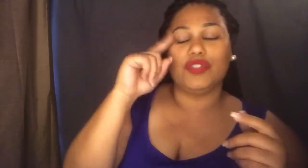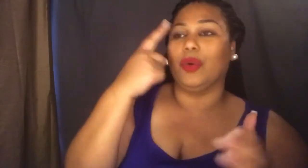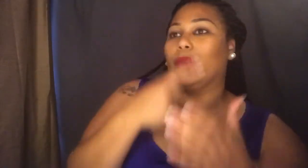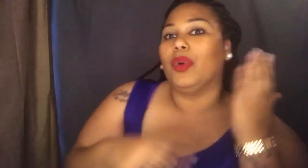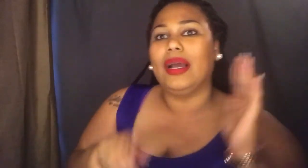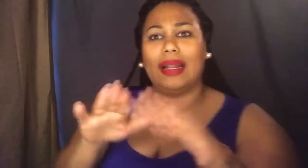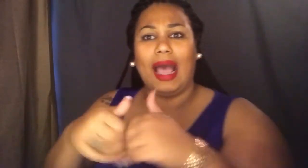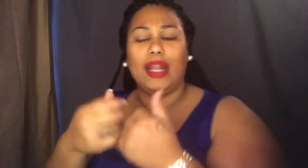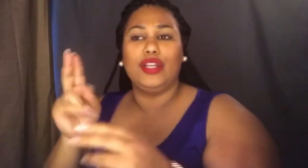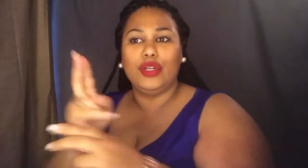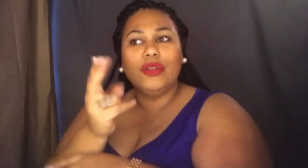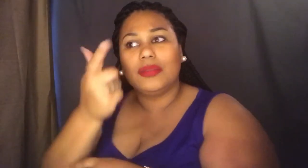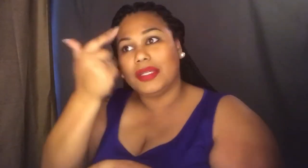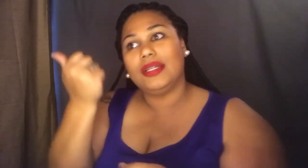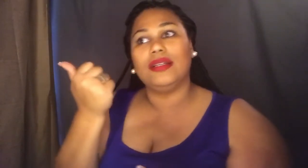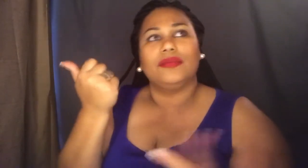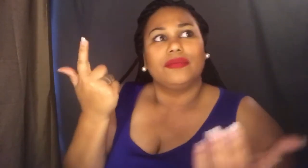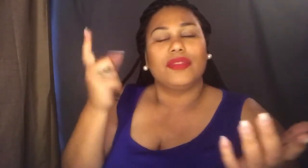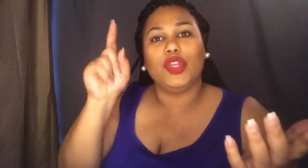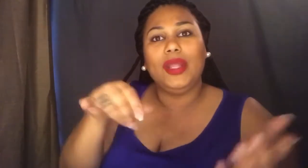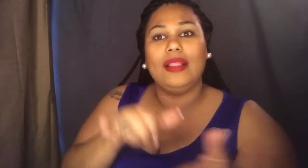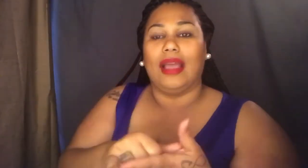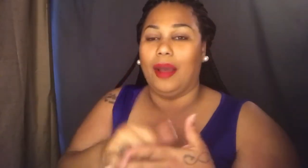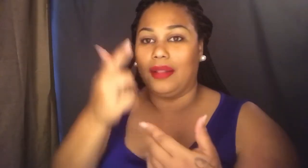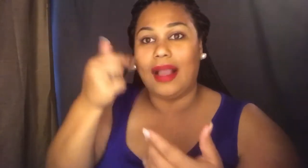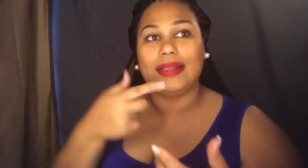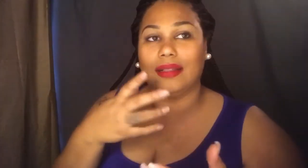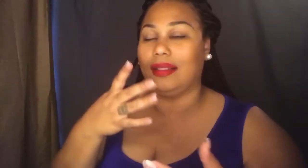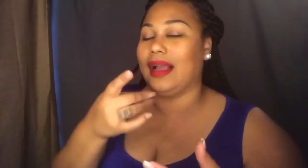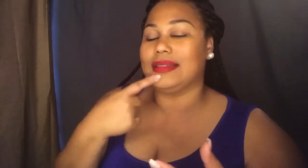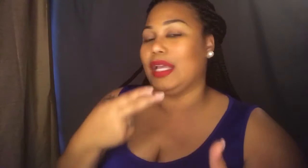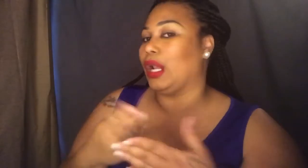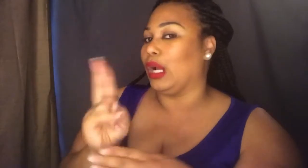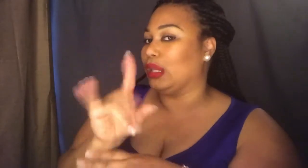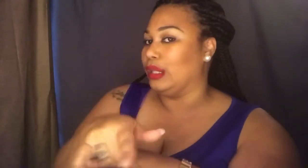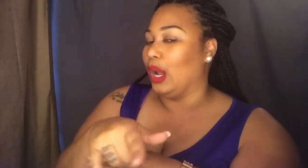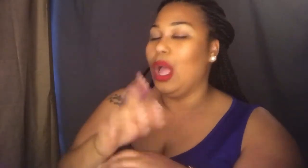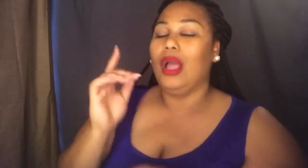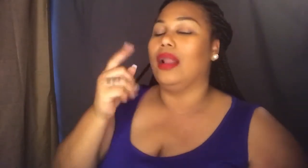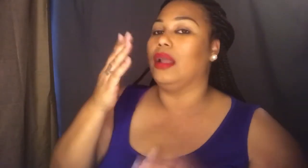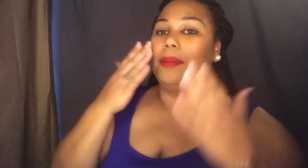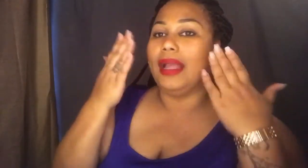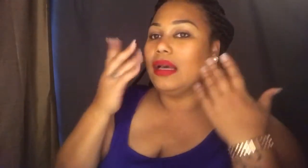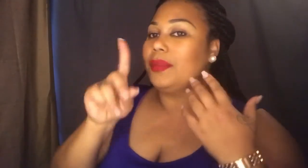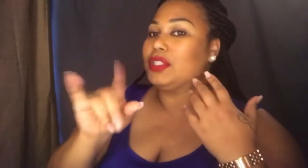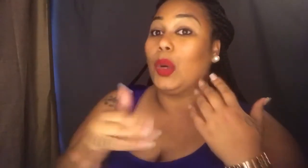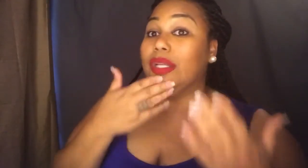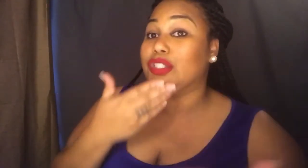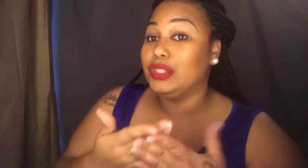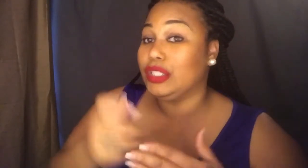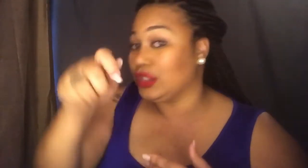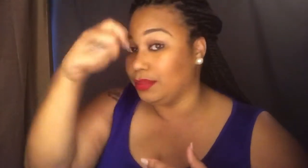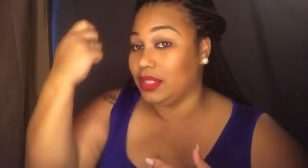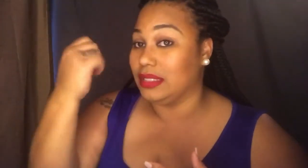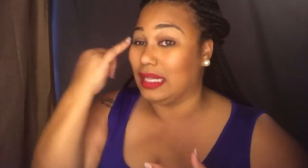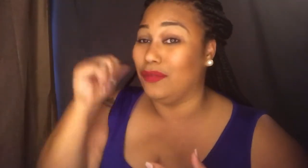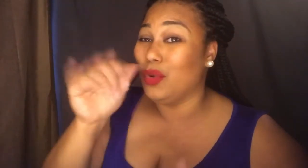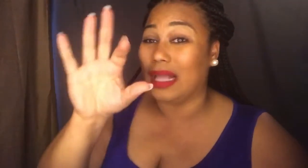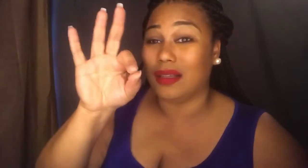for what and how to use them, because you need that. Like I said earlier, your makeup is only as good as your brushes. And if you got